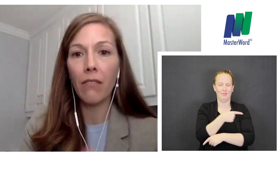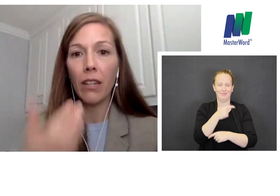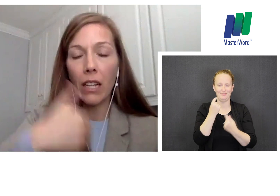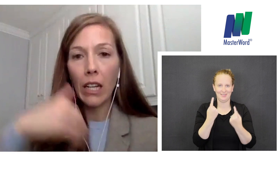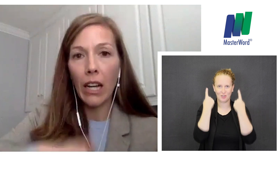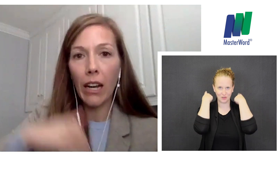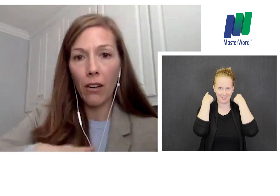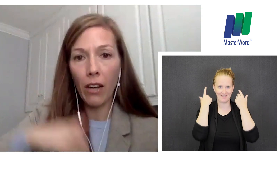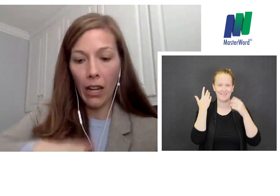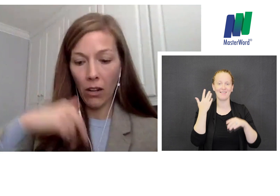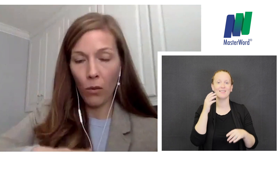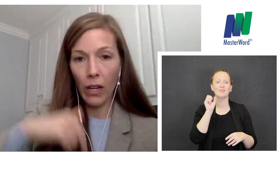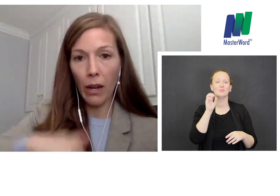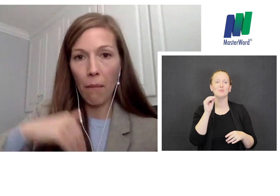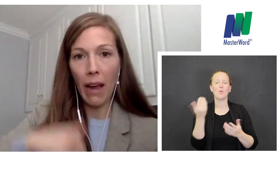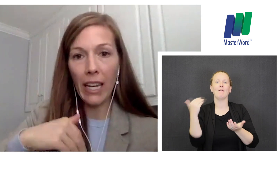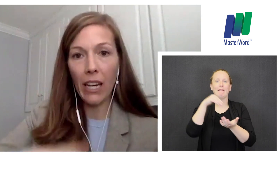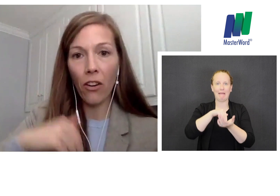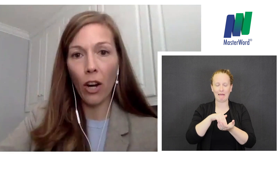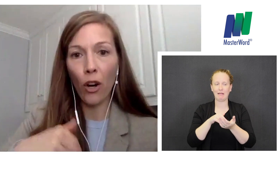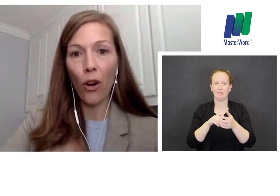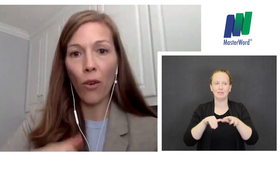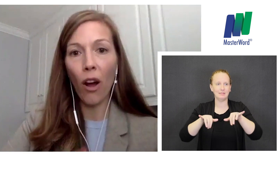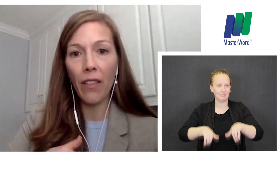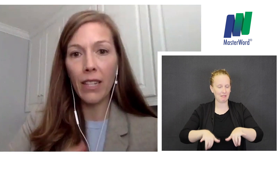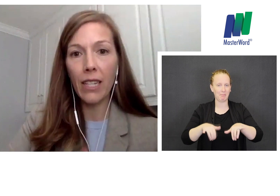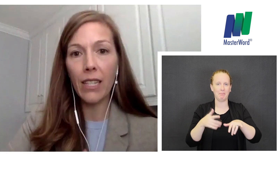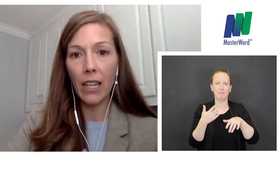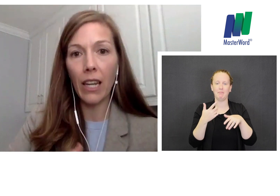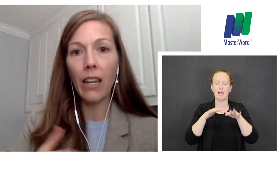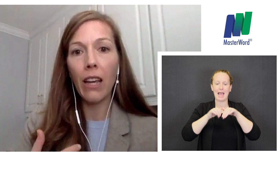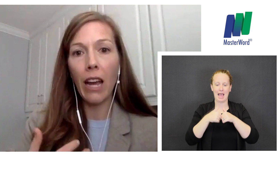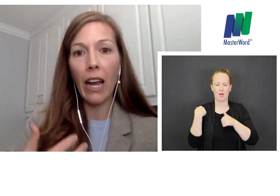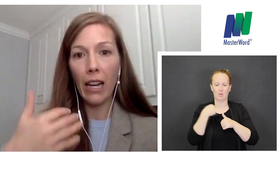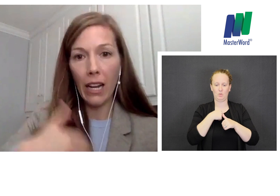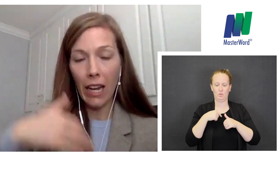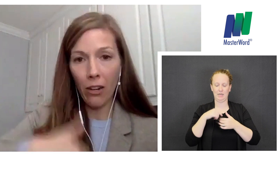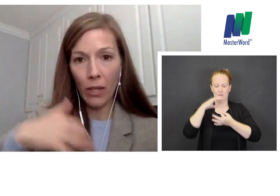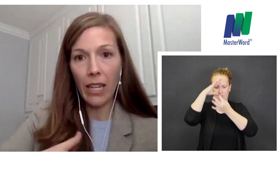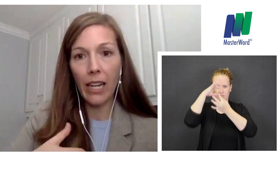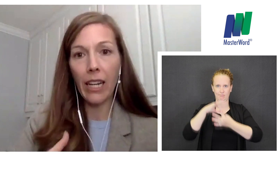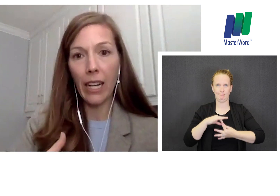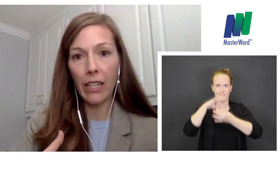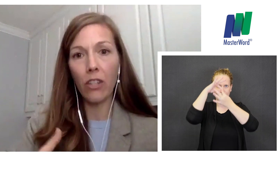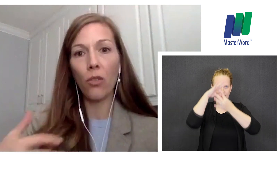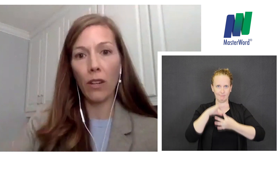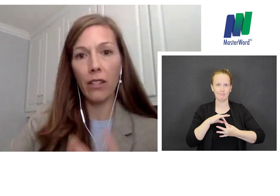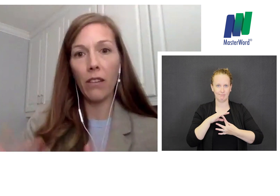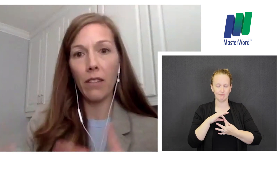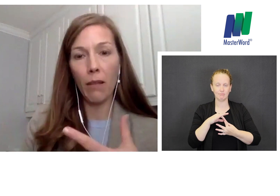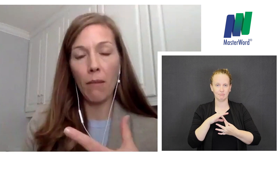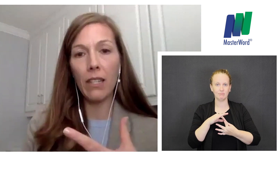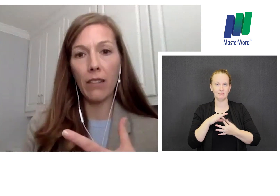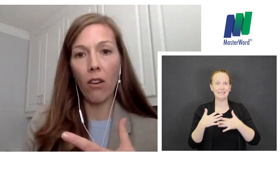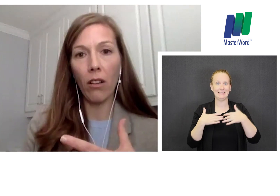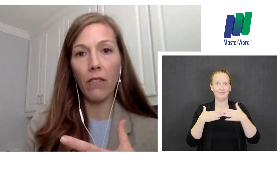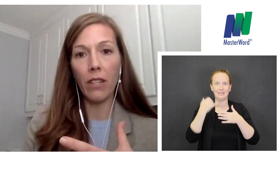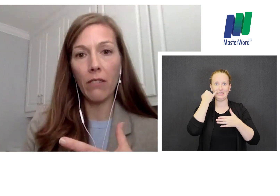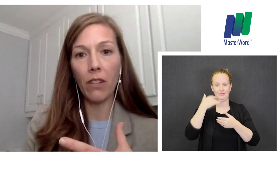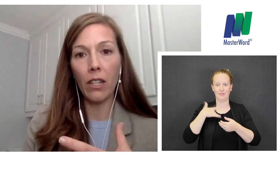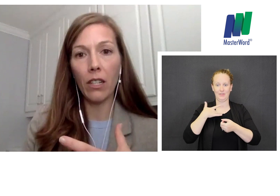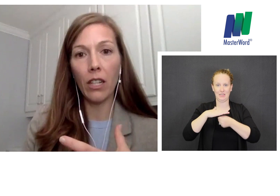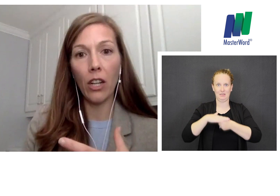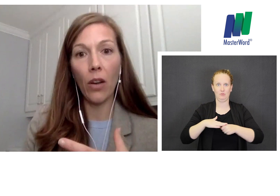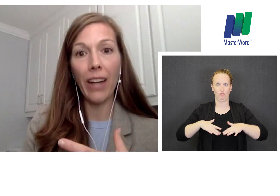process of how do we come back here in our own authenticity, and how do we stay connected to ourselves in the midst of all